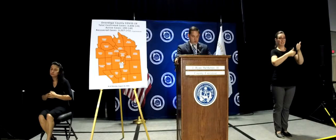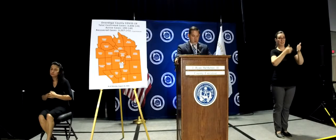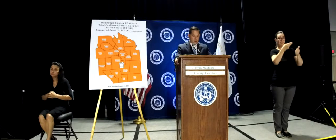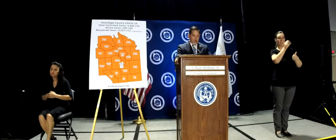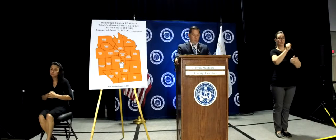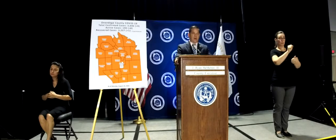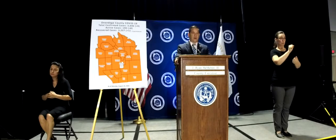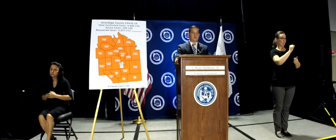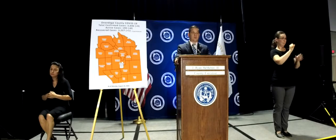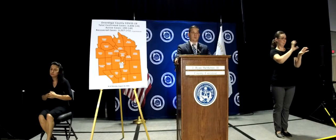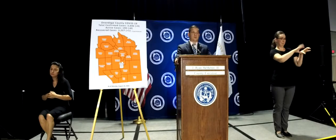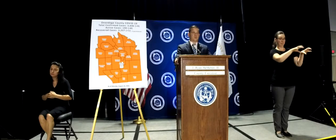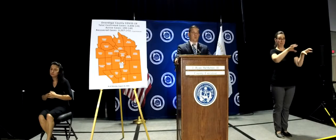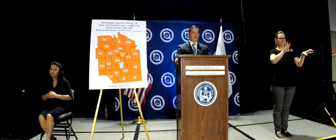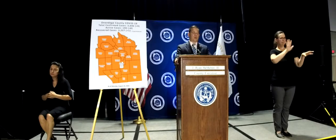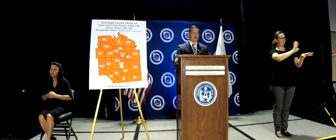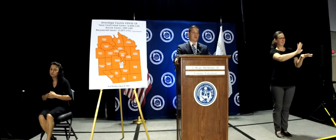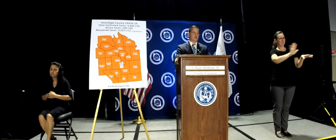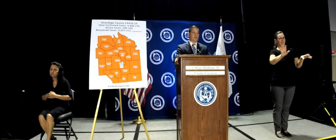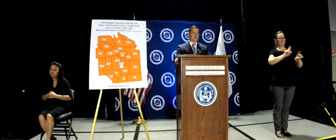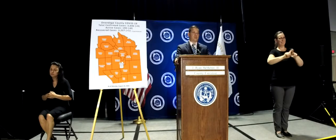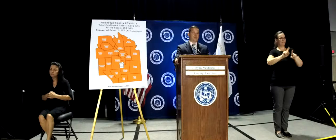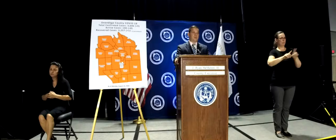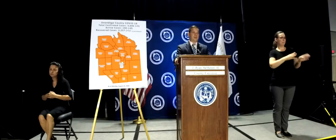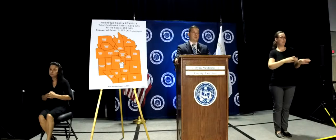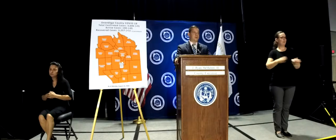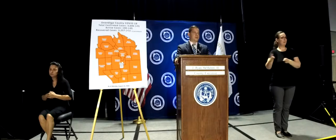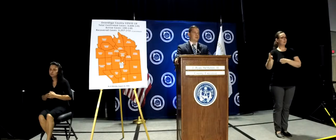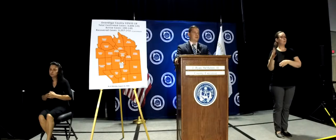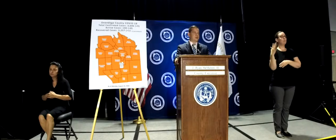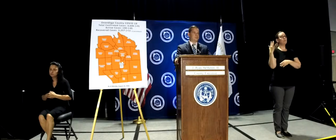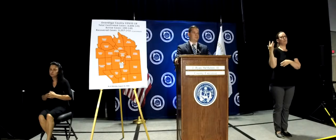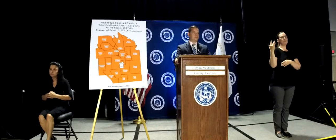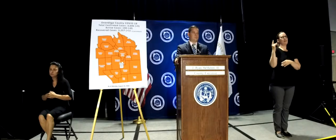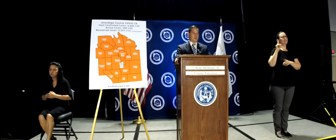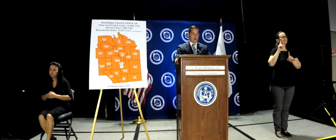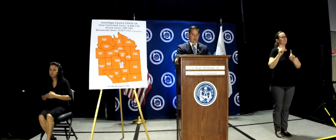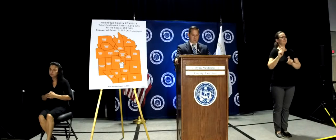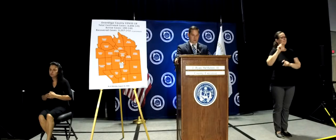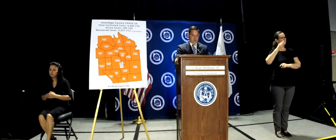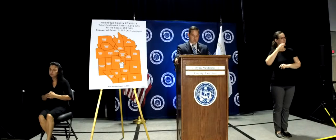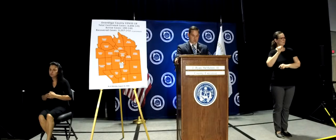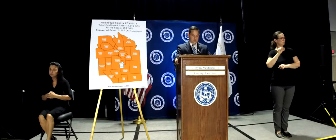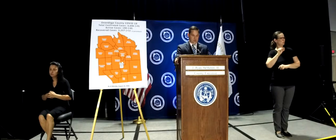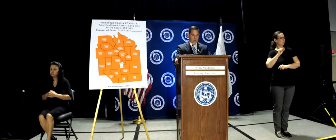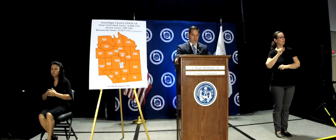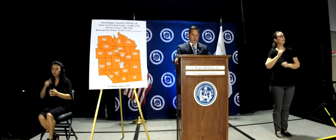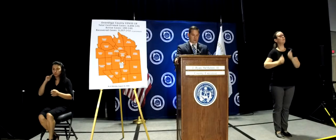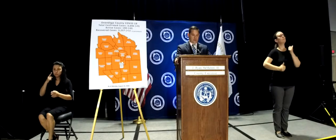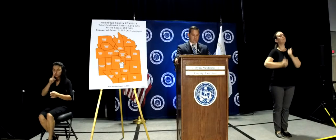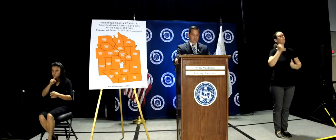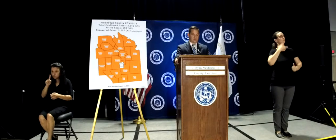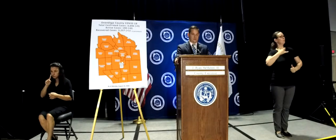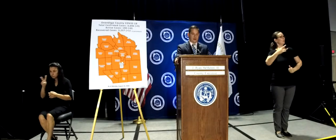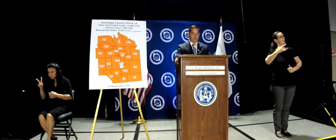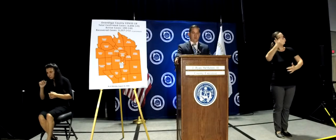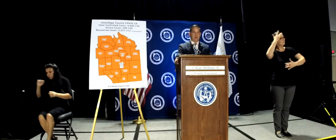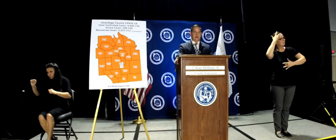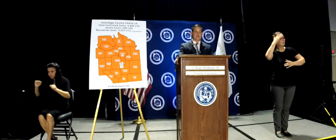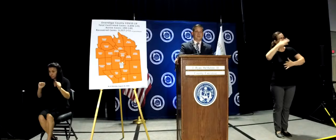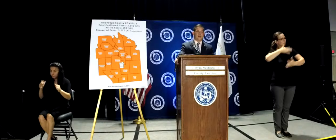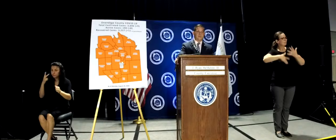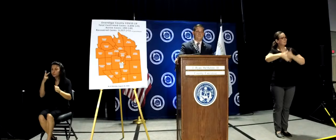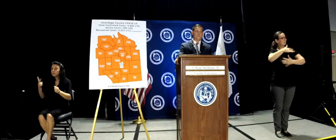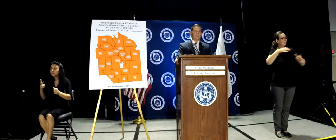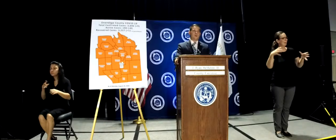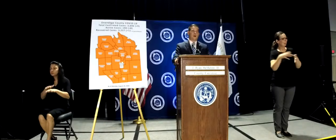buildings. Why high schools? Because when we look at our school-age children, that's where the cases are. And the elementary age kids have not been